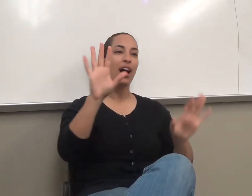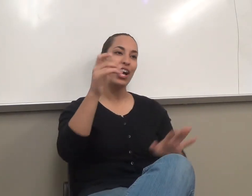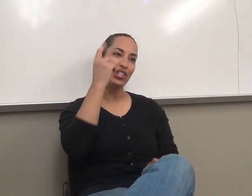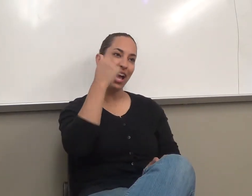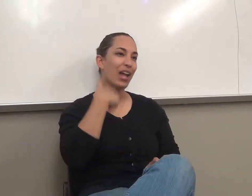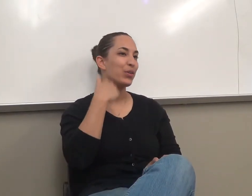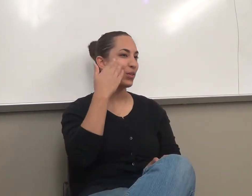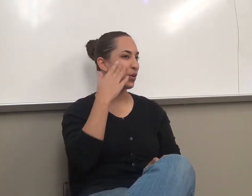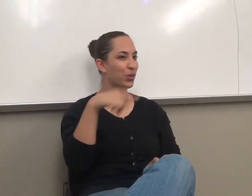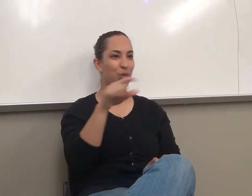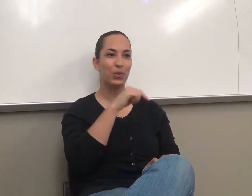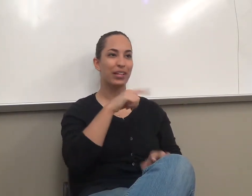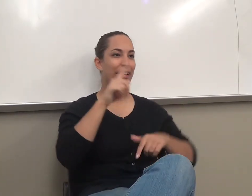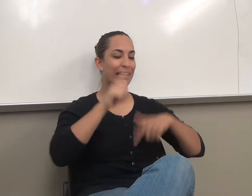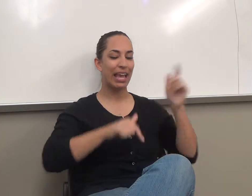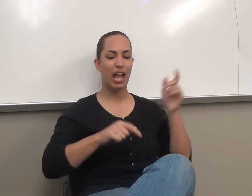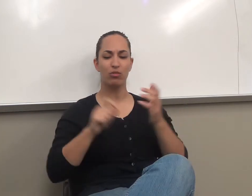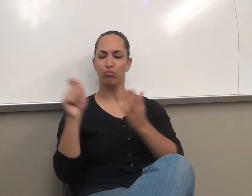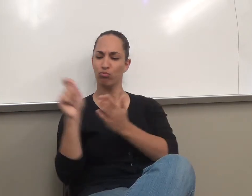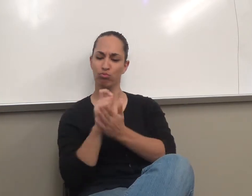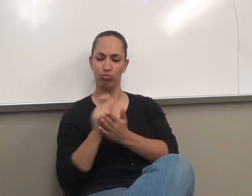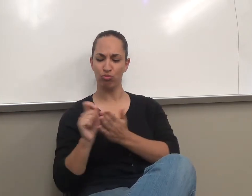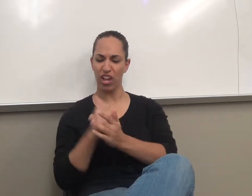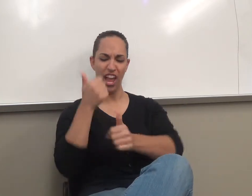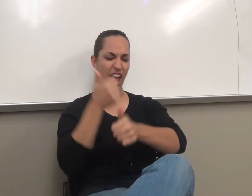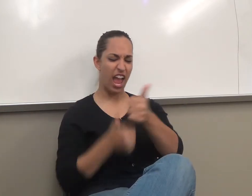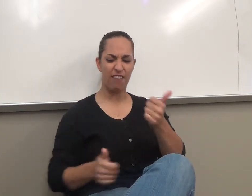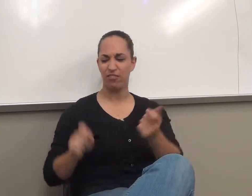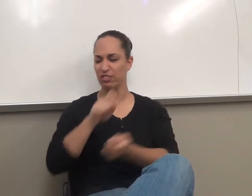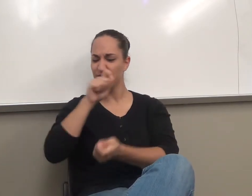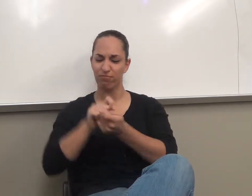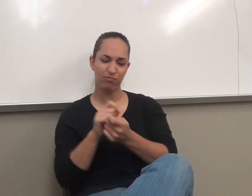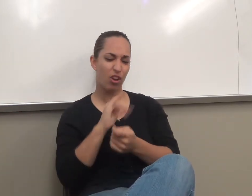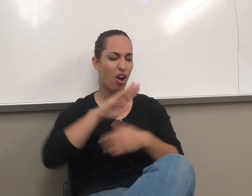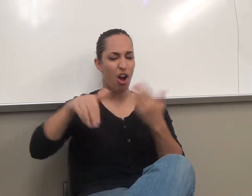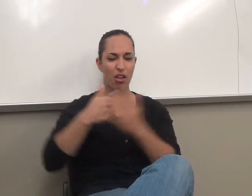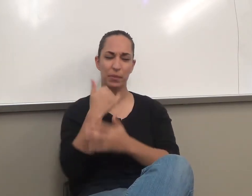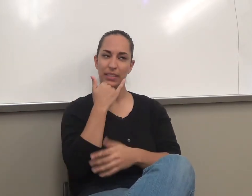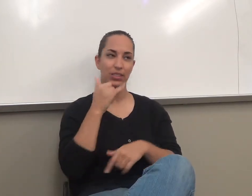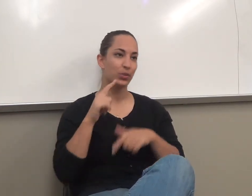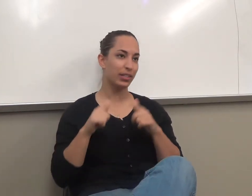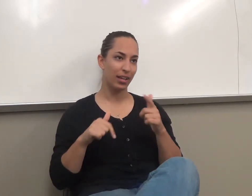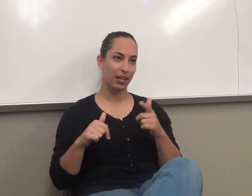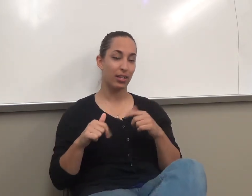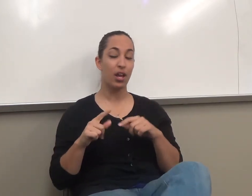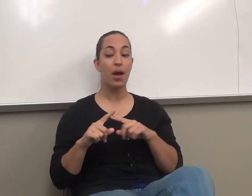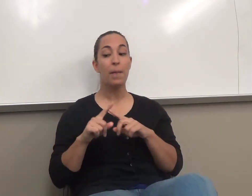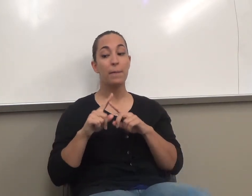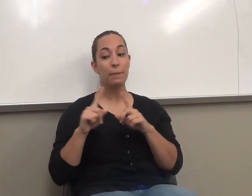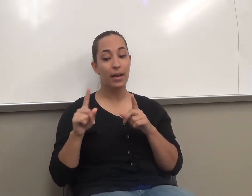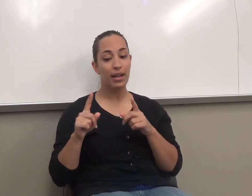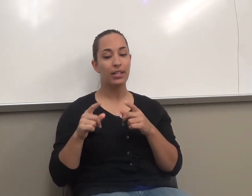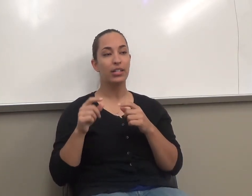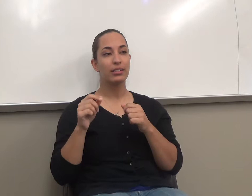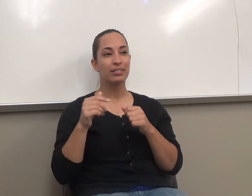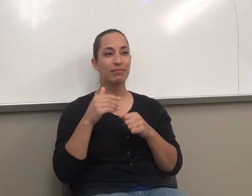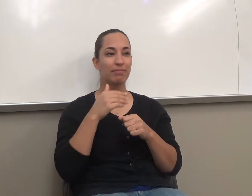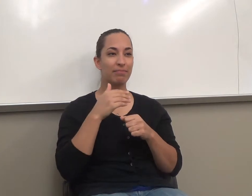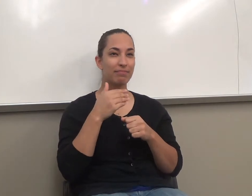through it the way I do and mark every single grammar error. The best thing you can do there is if the grammar